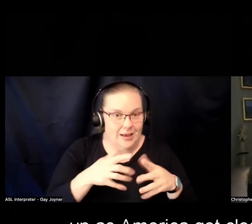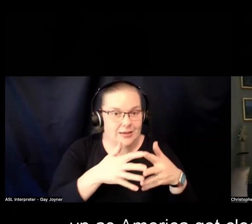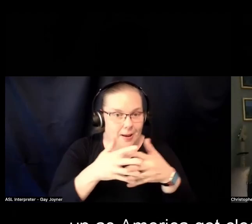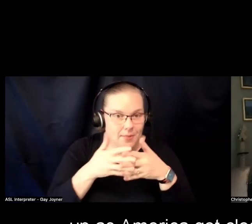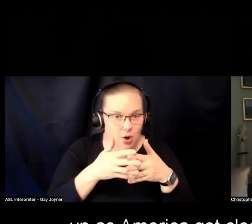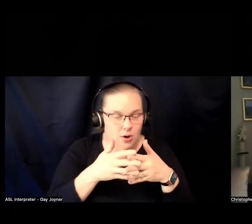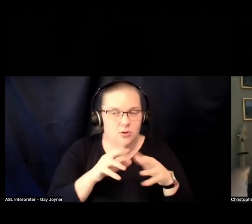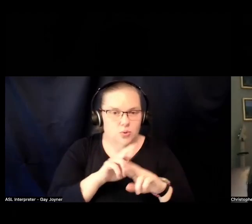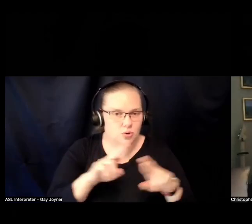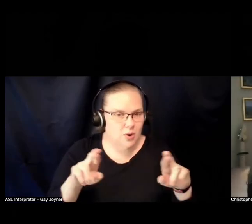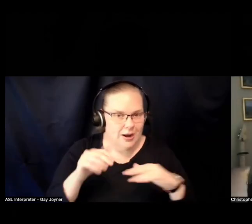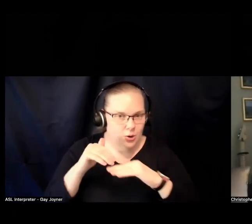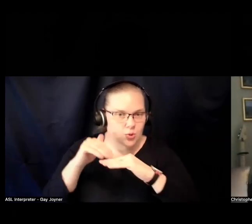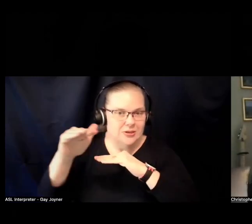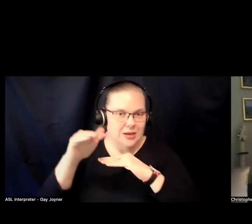sending off the troops for battle.